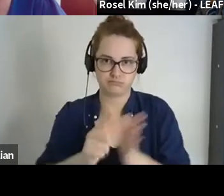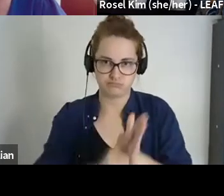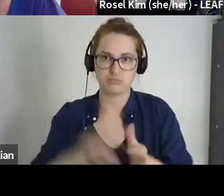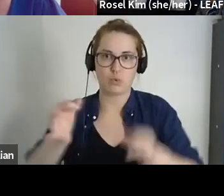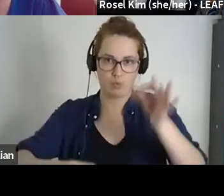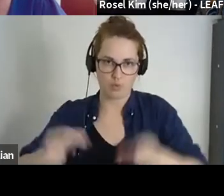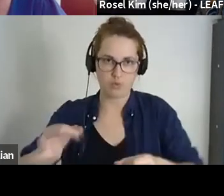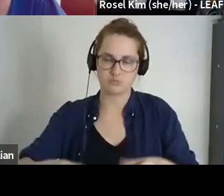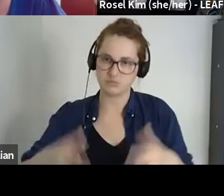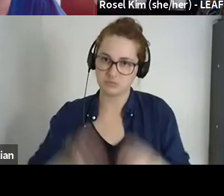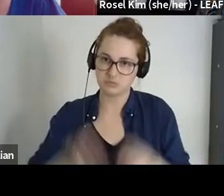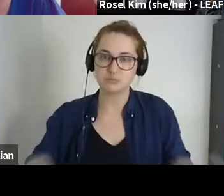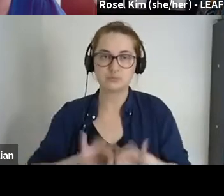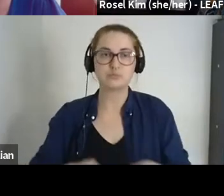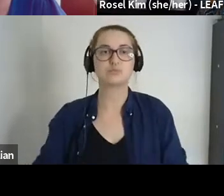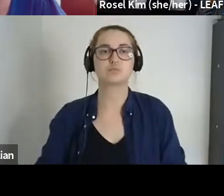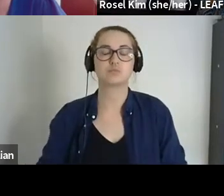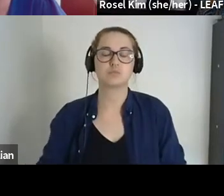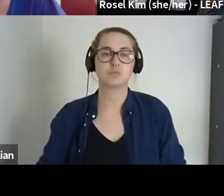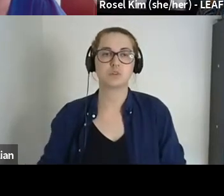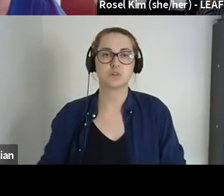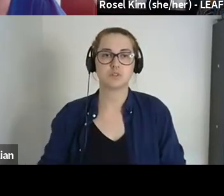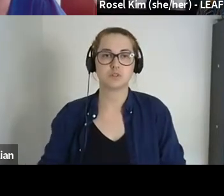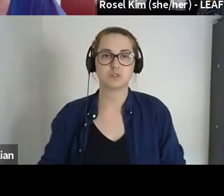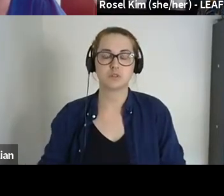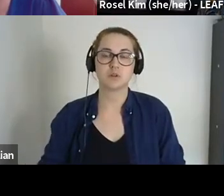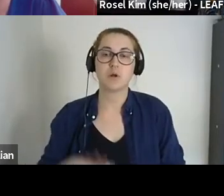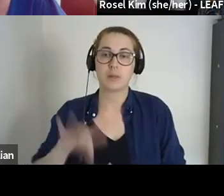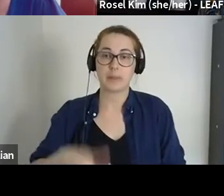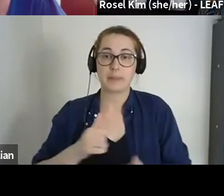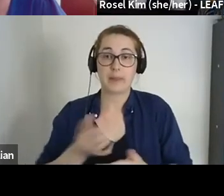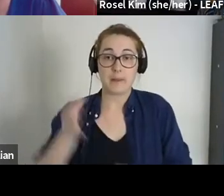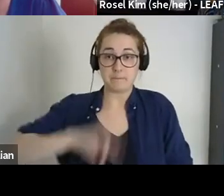around, you know, how courts and decision makers should really be